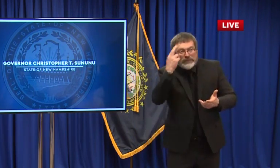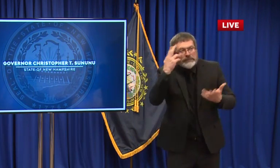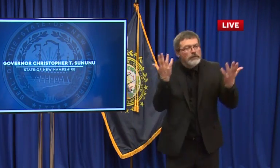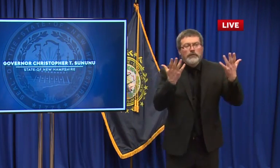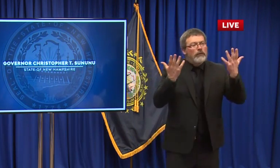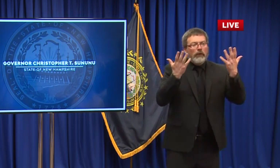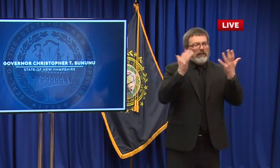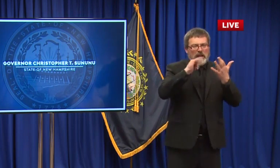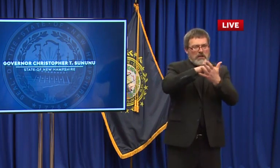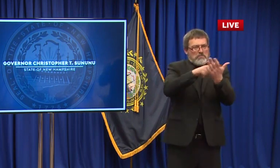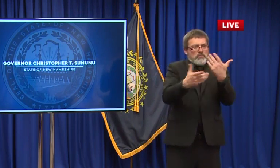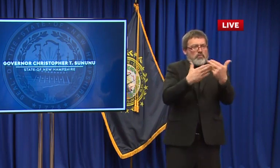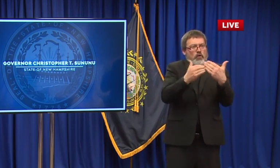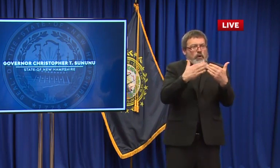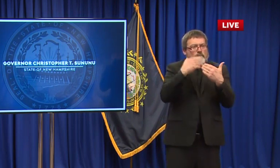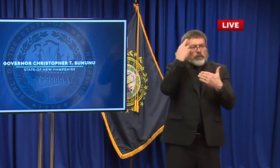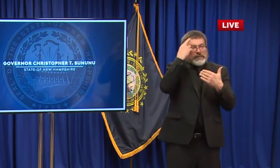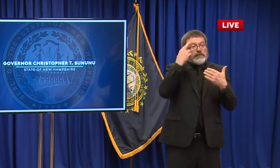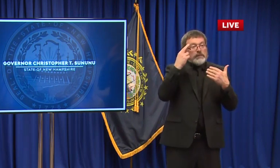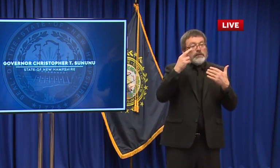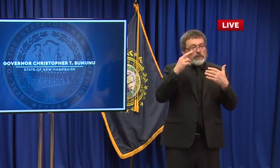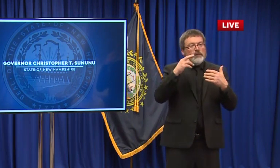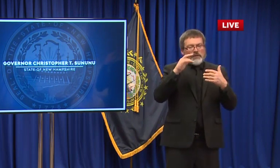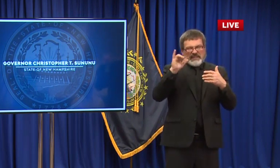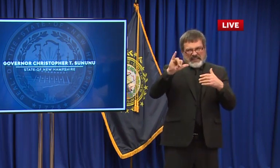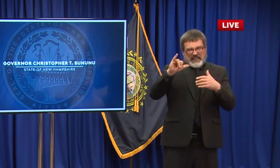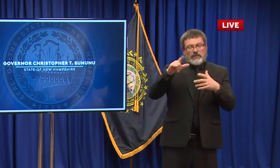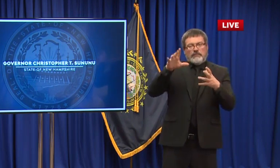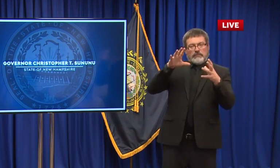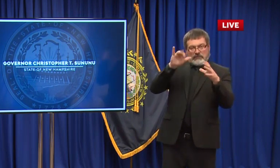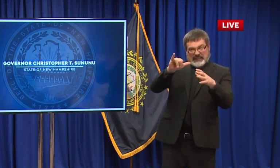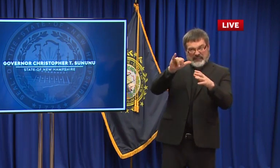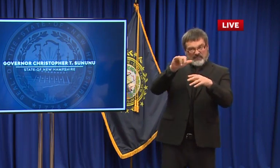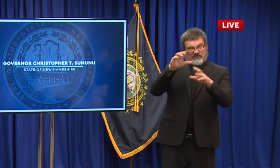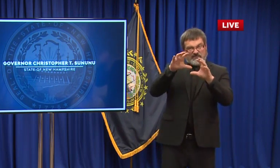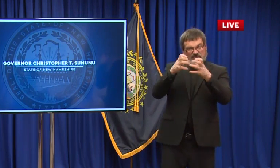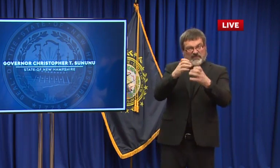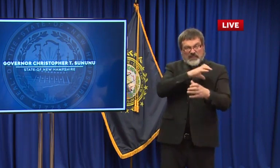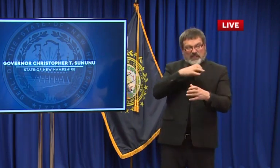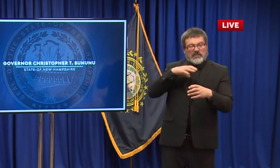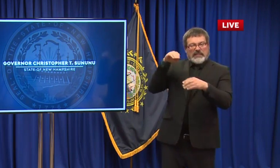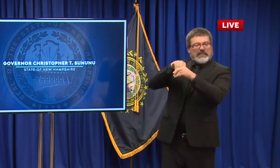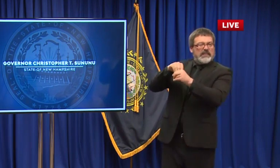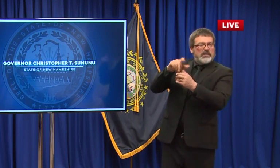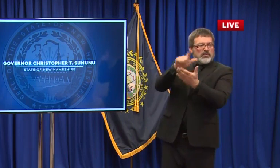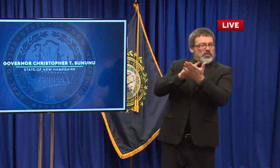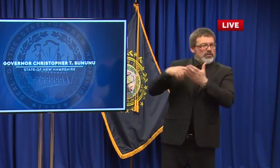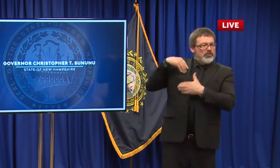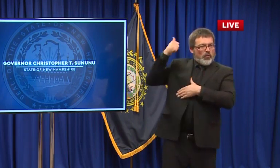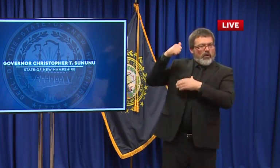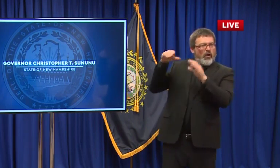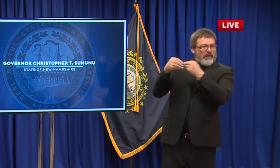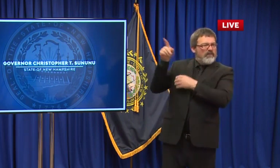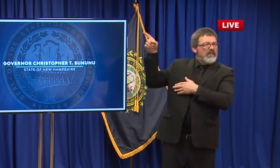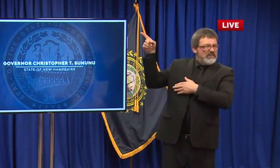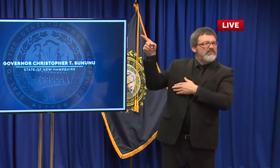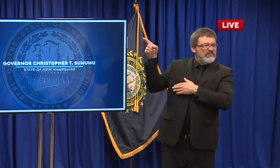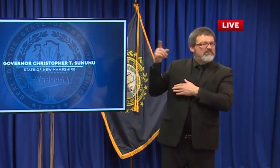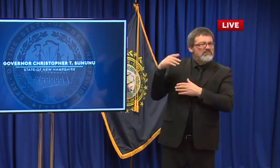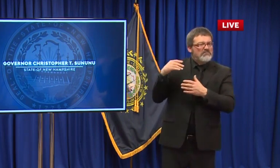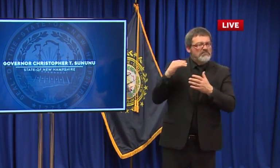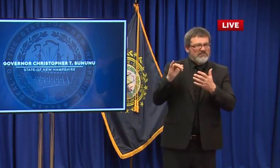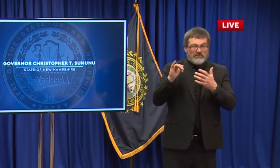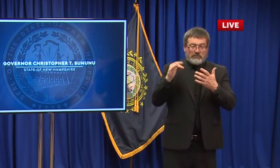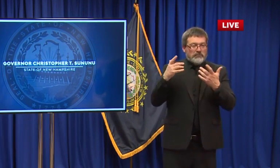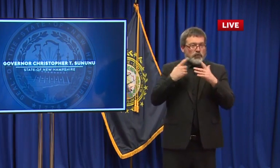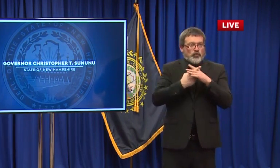governor had ever done that we we jumped right on top of it and made sure it got done so that is another tool in the toolbox but i think it has to go deeper um we talked about now